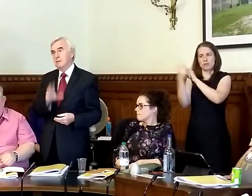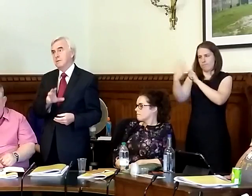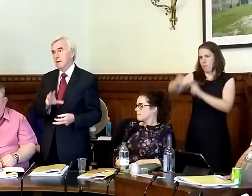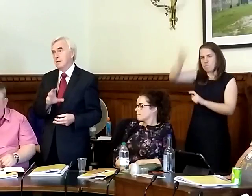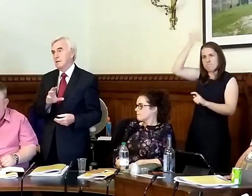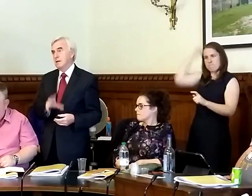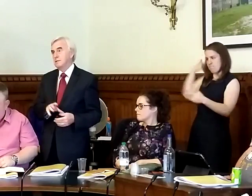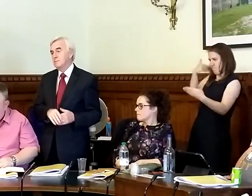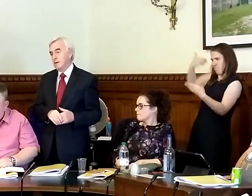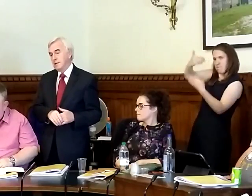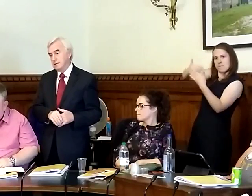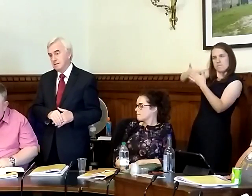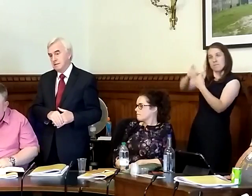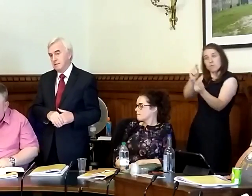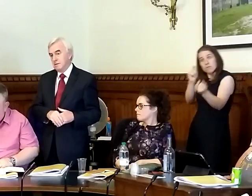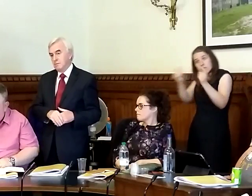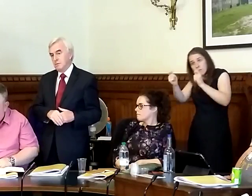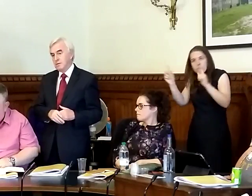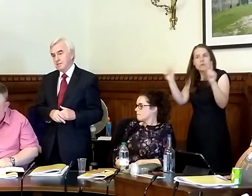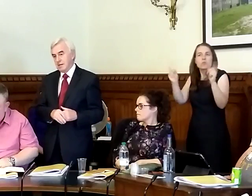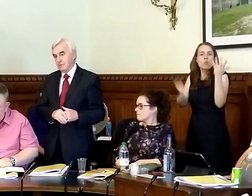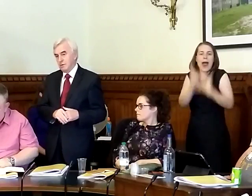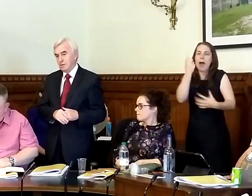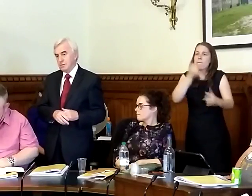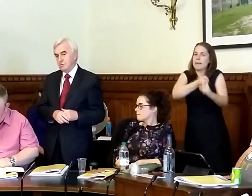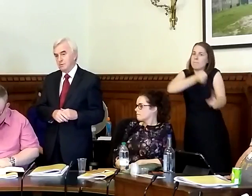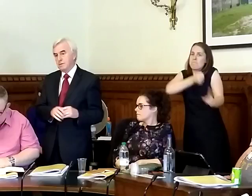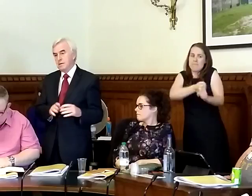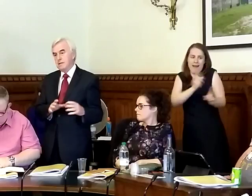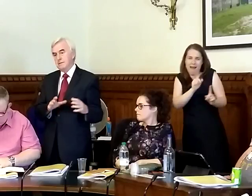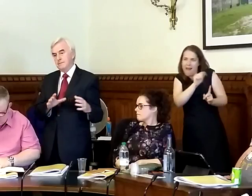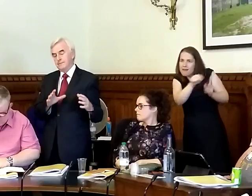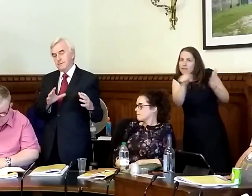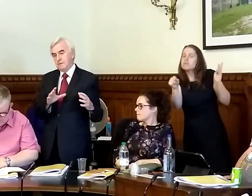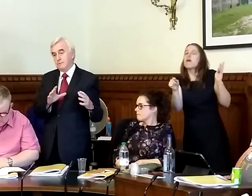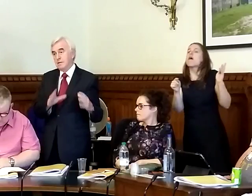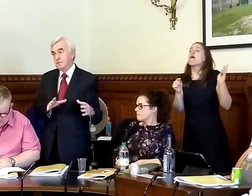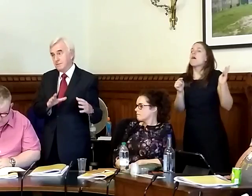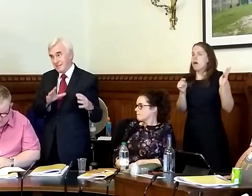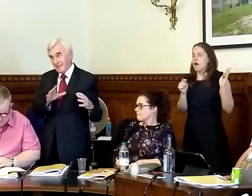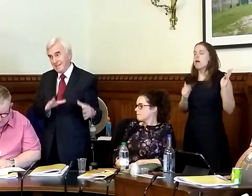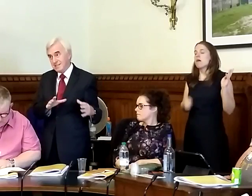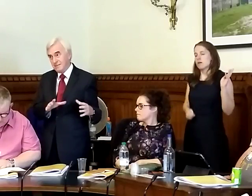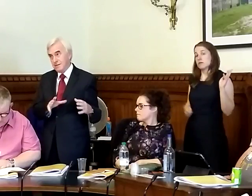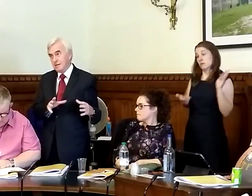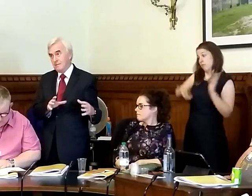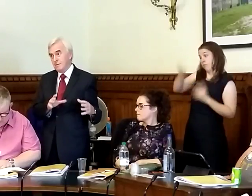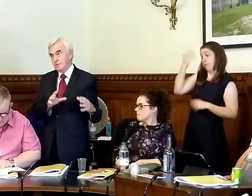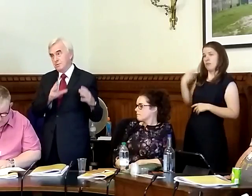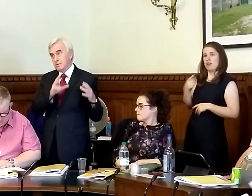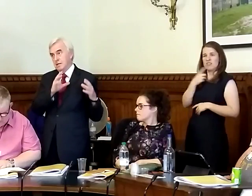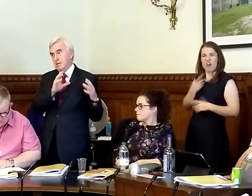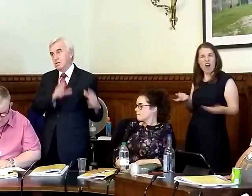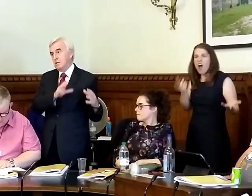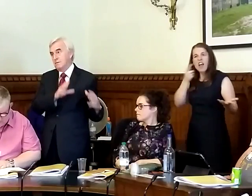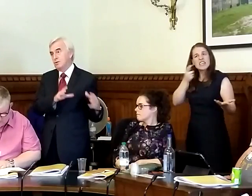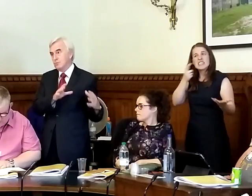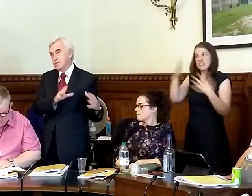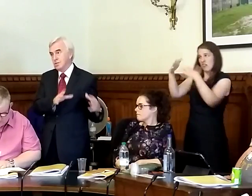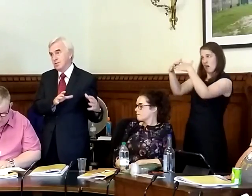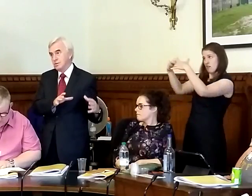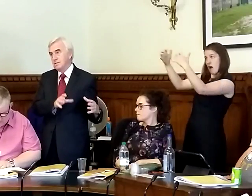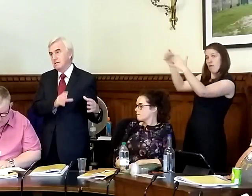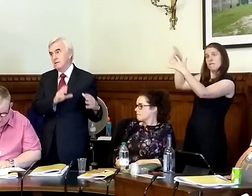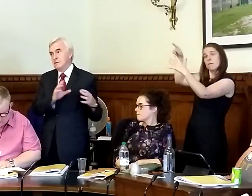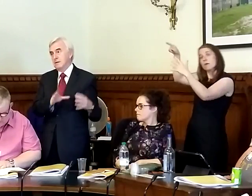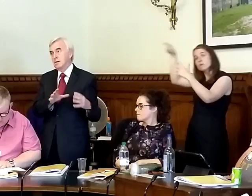if you can remember then in that debate, what we said was it would be relatively easy for the government to look at each